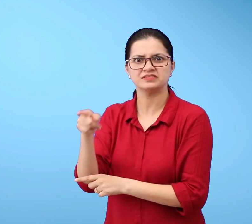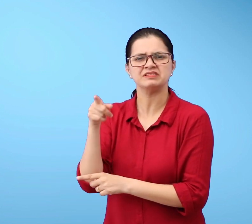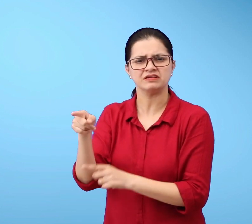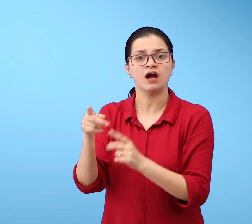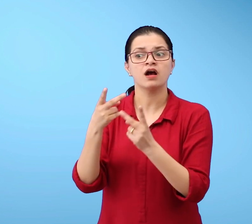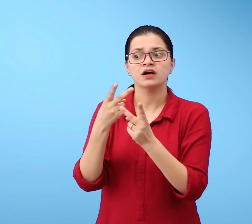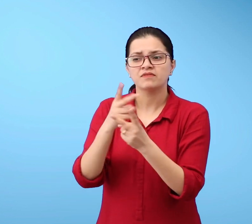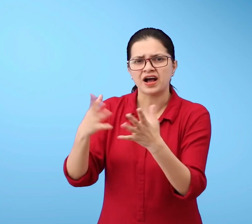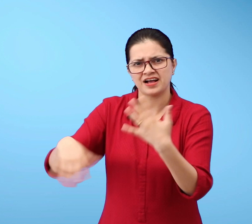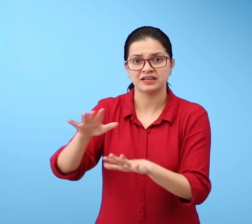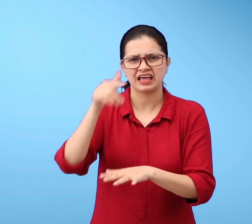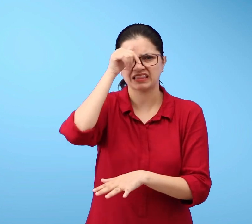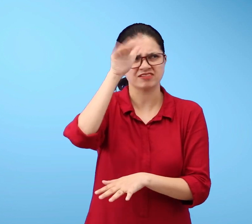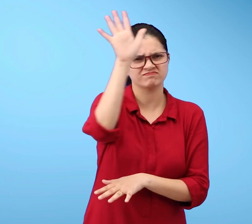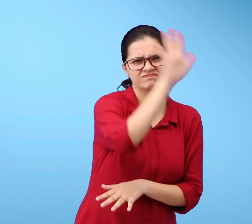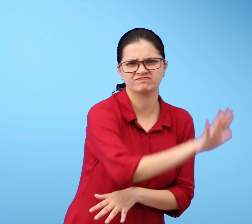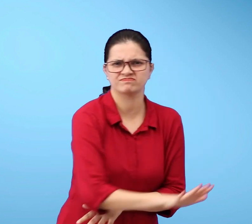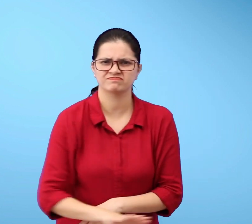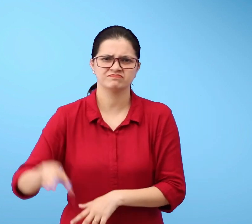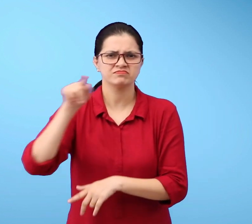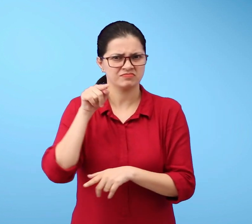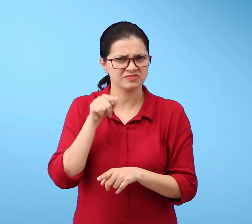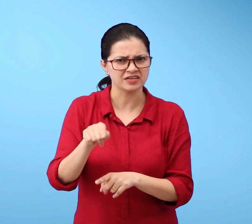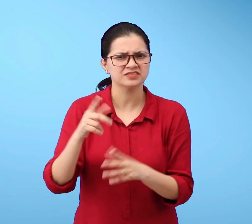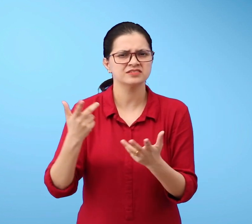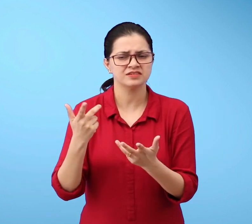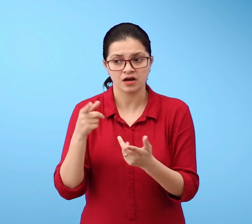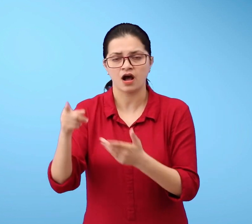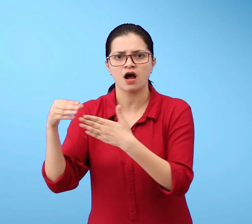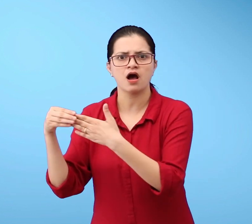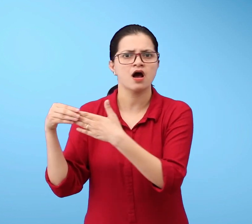These philosophies still guide scholarly discourse in the country.